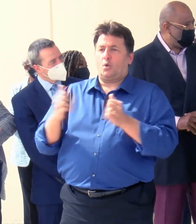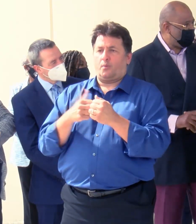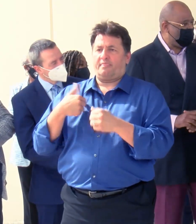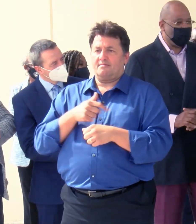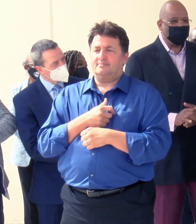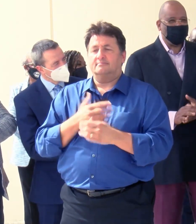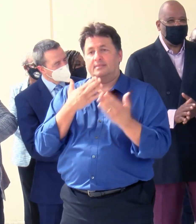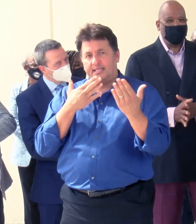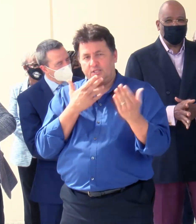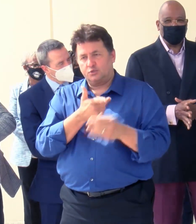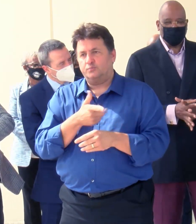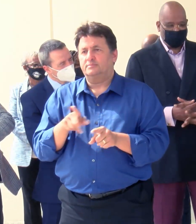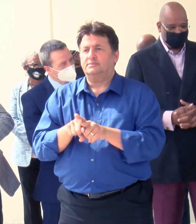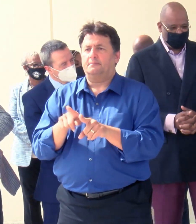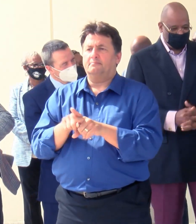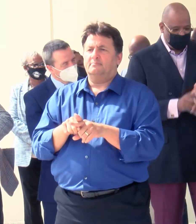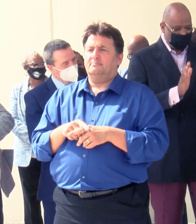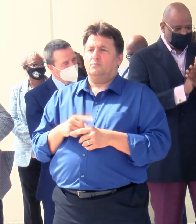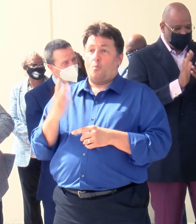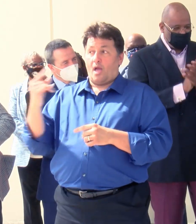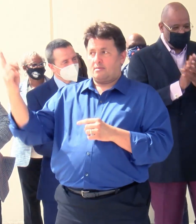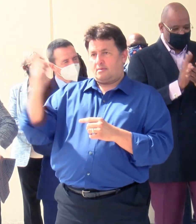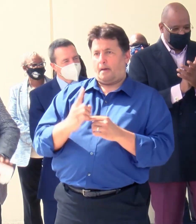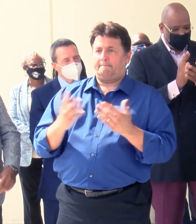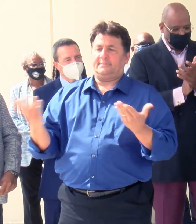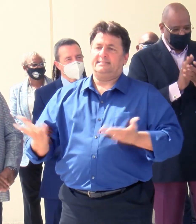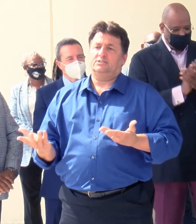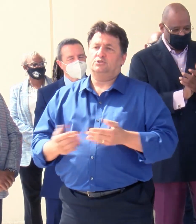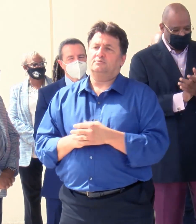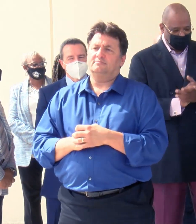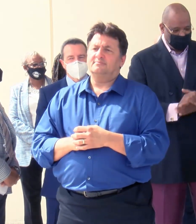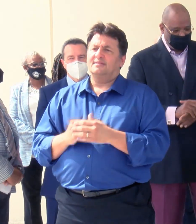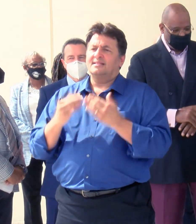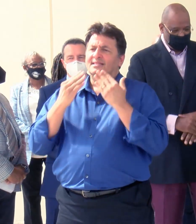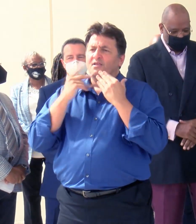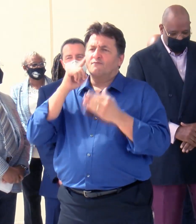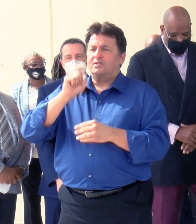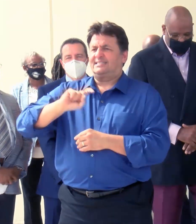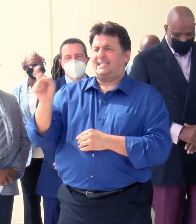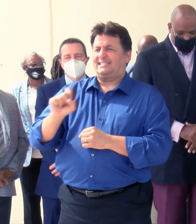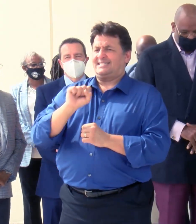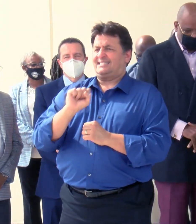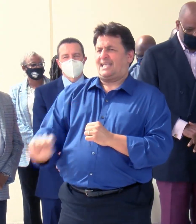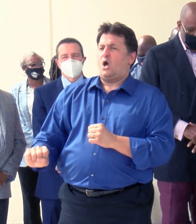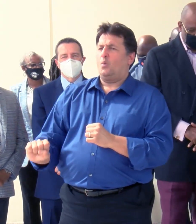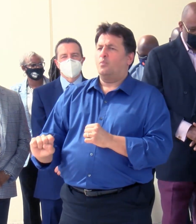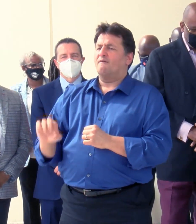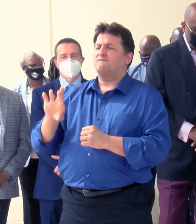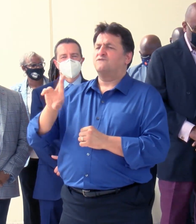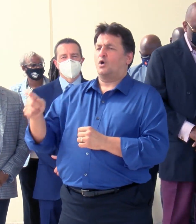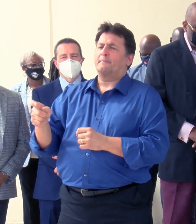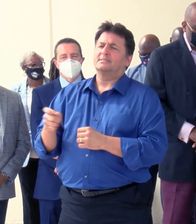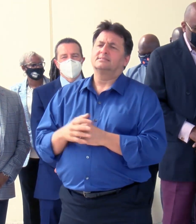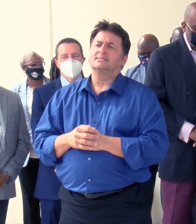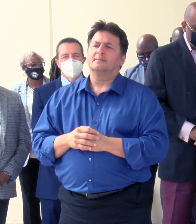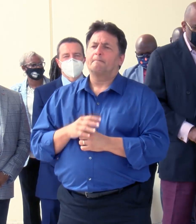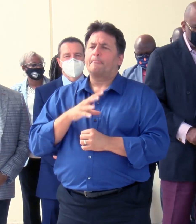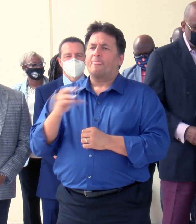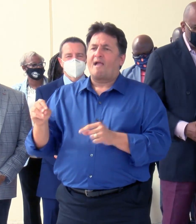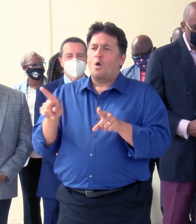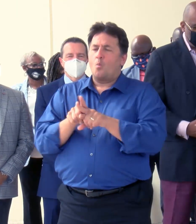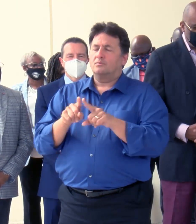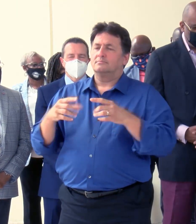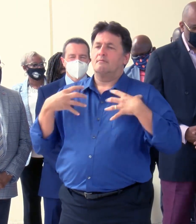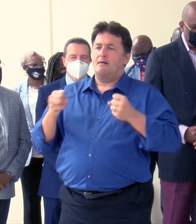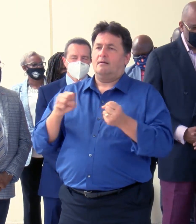Trustee, for being here. And want to thank the Texas Southern University Pharmacy and the Health Science College who are assisting